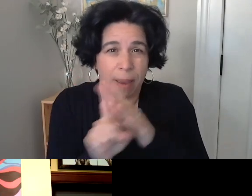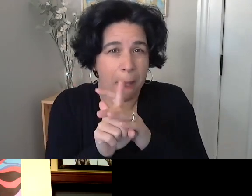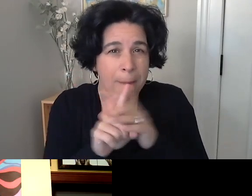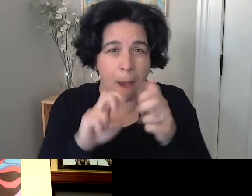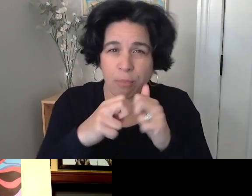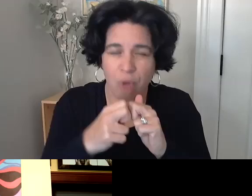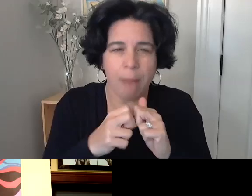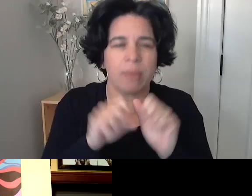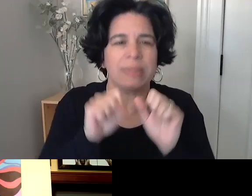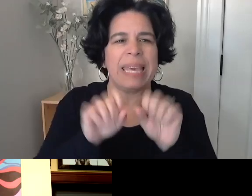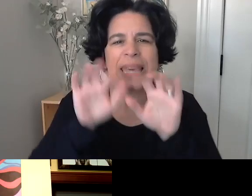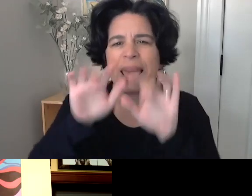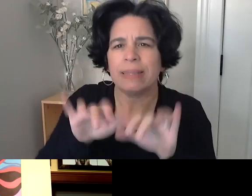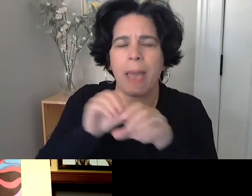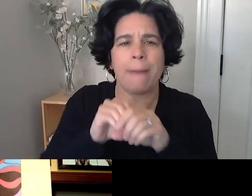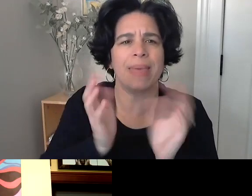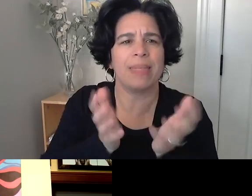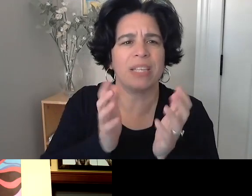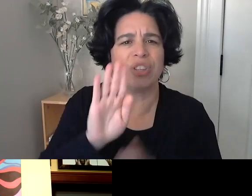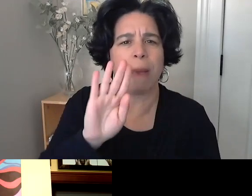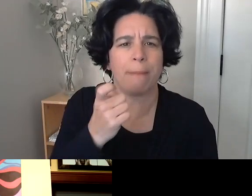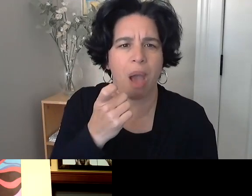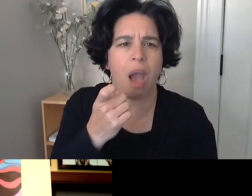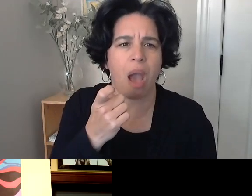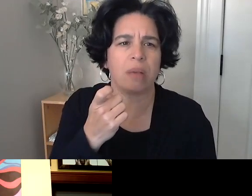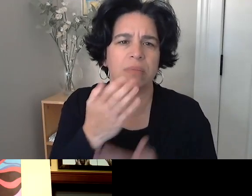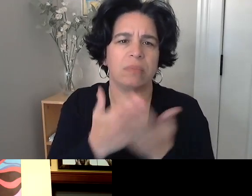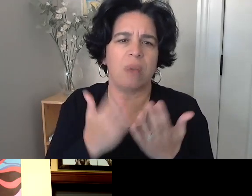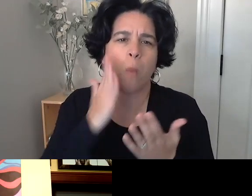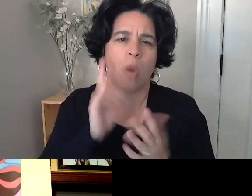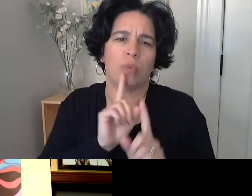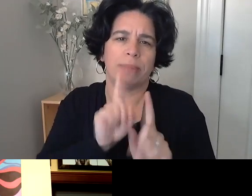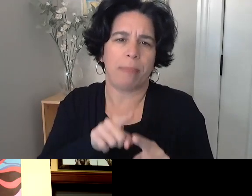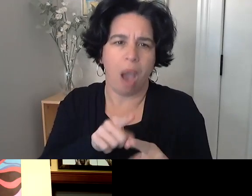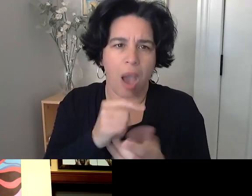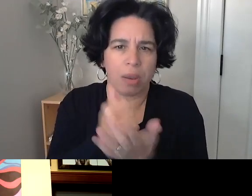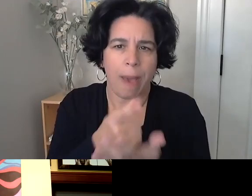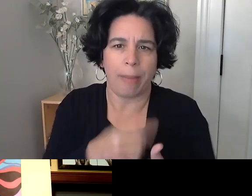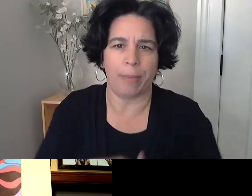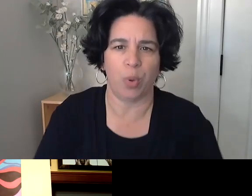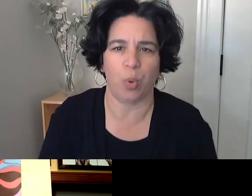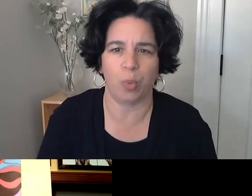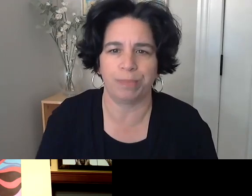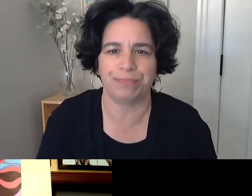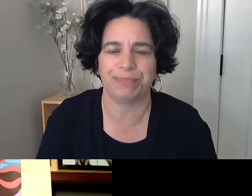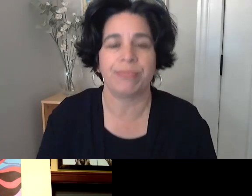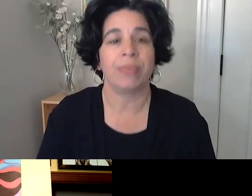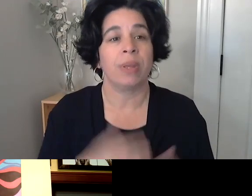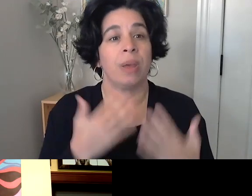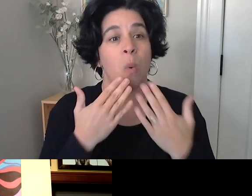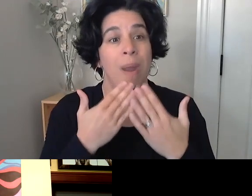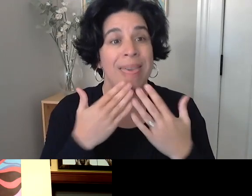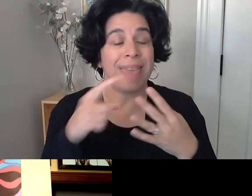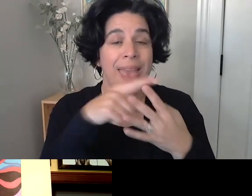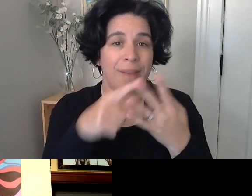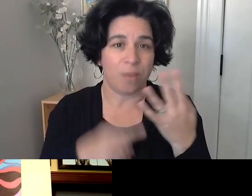If there's any technical questions, please put them into the chat box and someone will respond to you and help you get